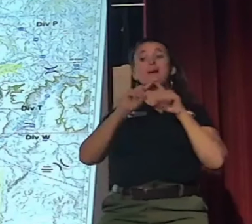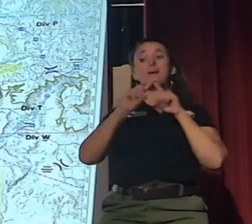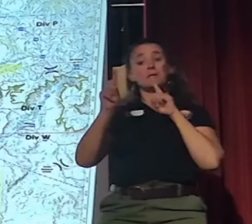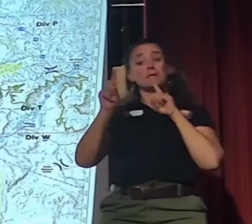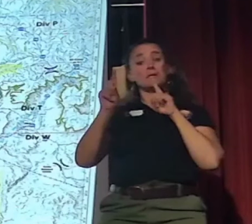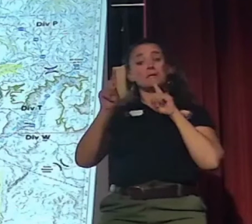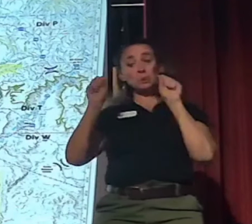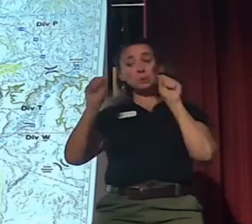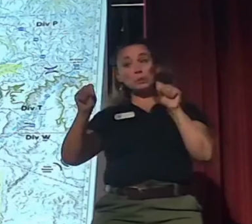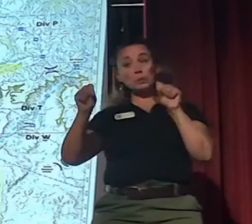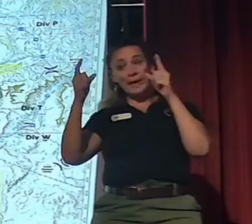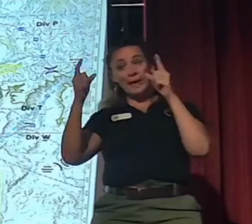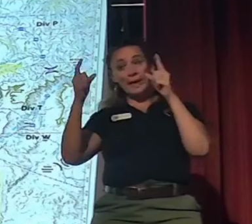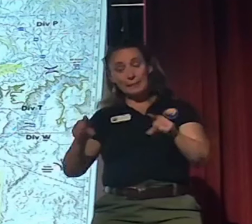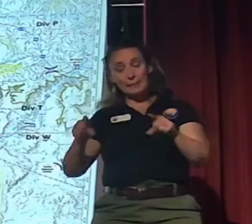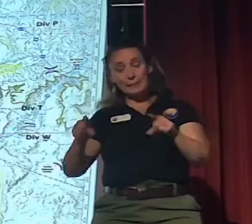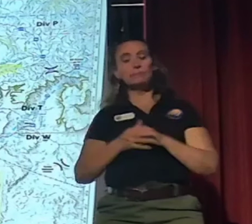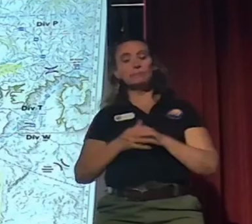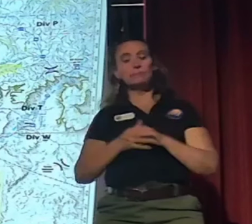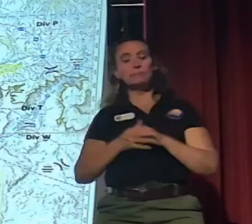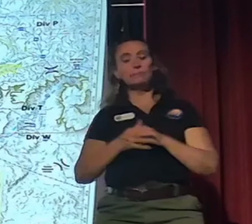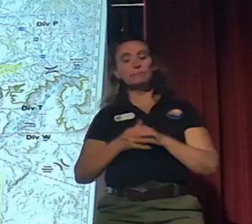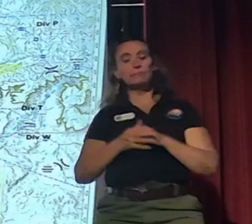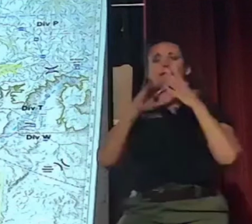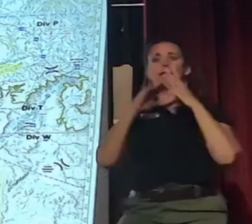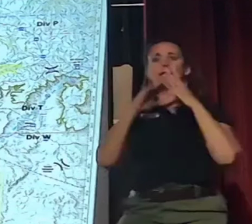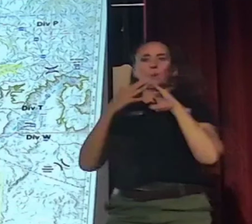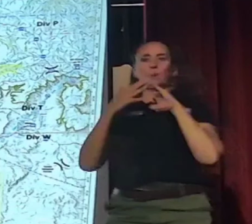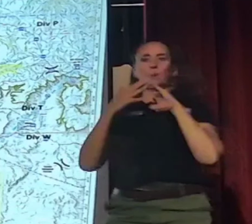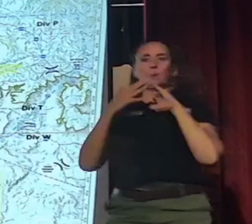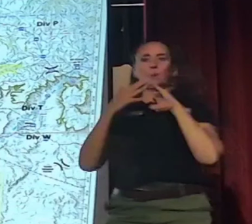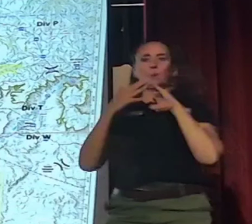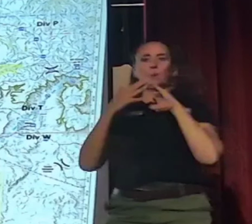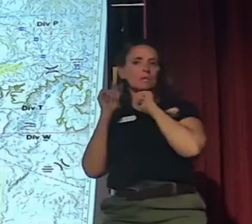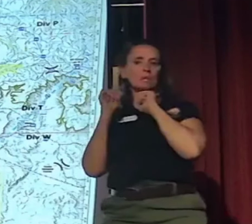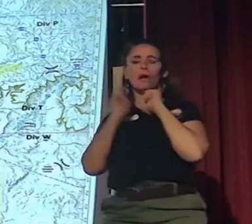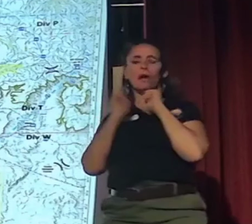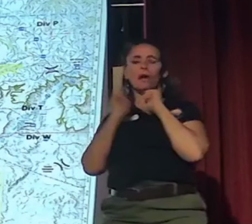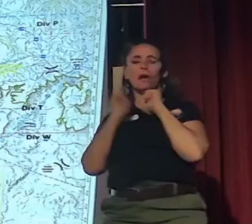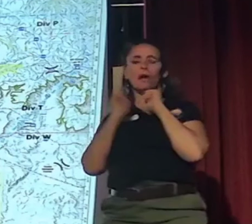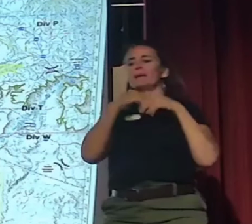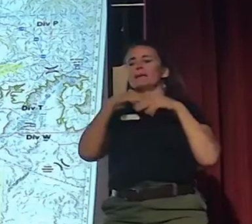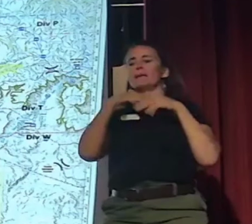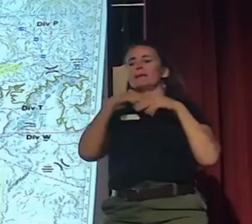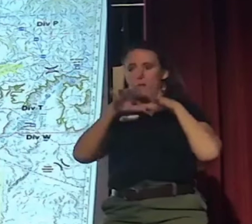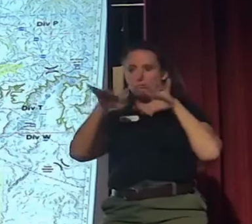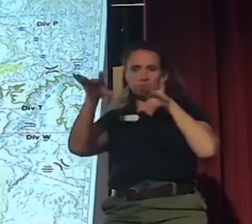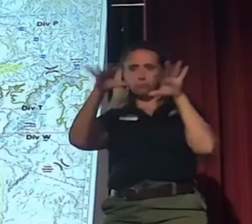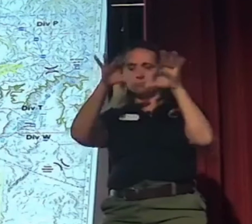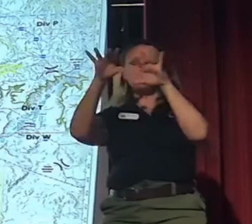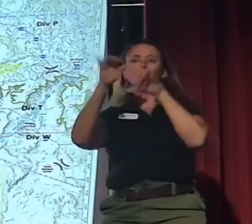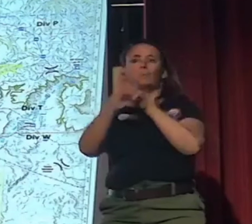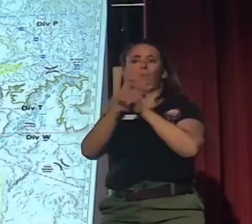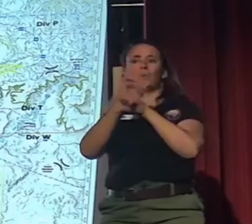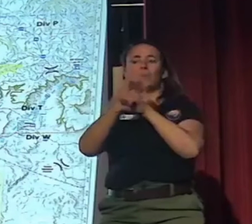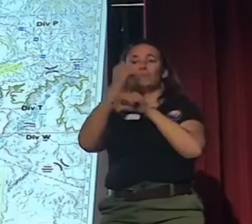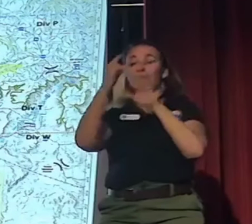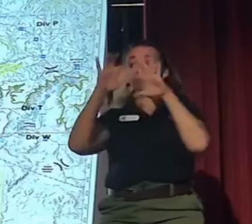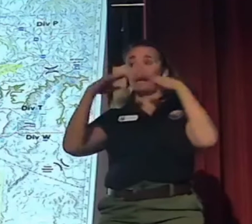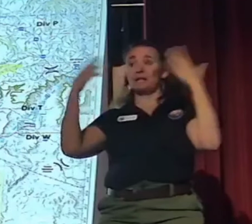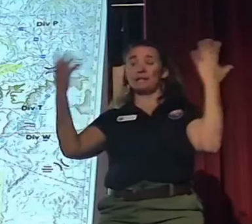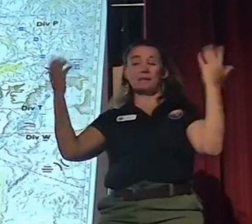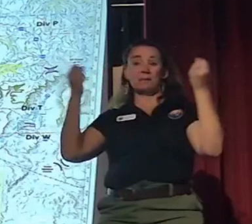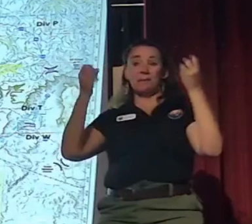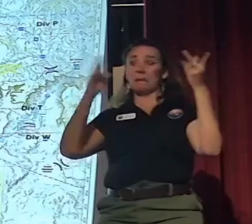have the communities evacuated. It gives us the opportunity to get in there and do what we can safely. If the community is open, imagine a lot of people in